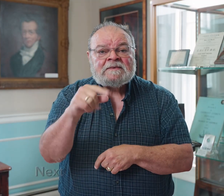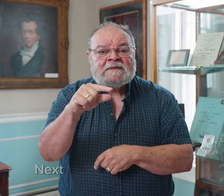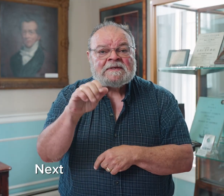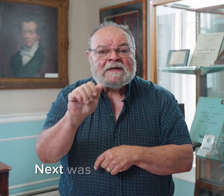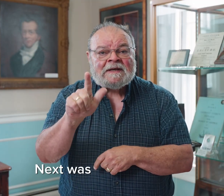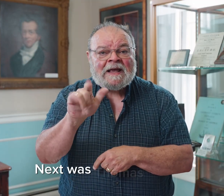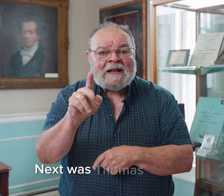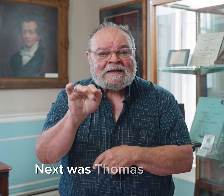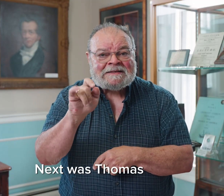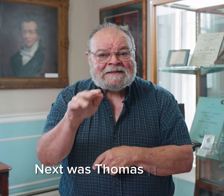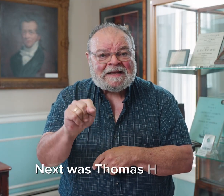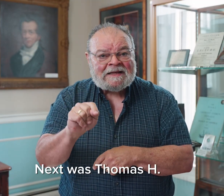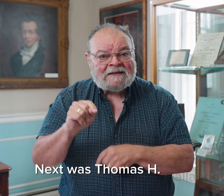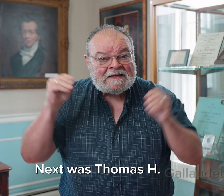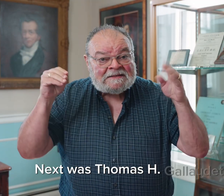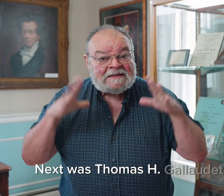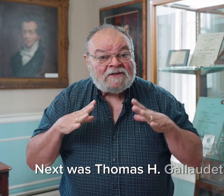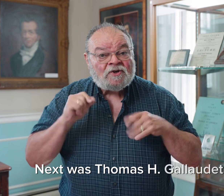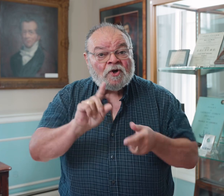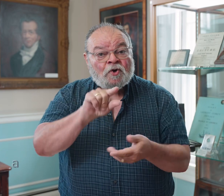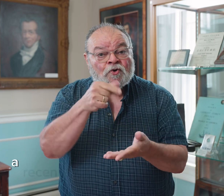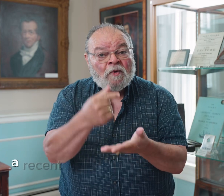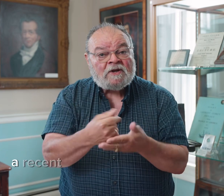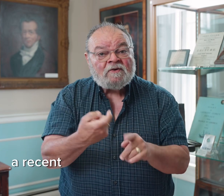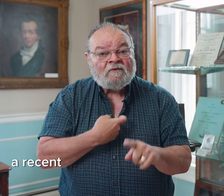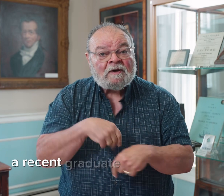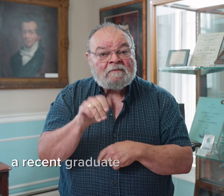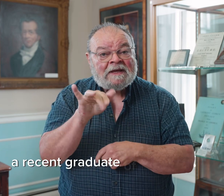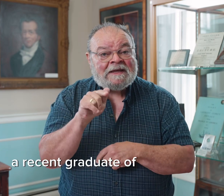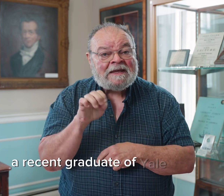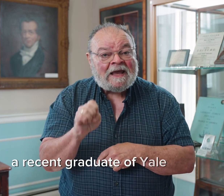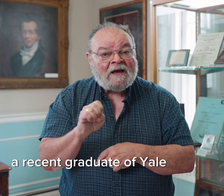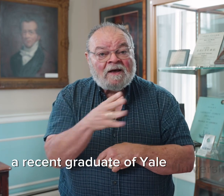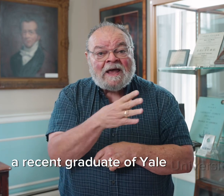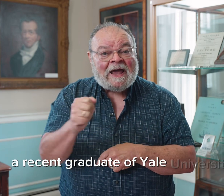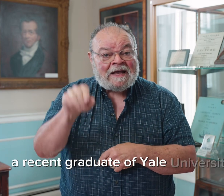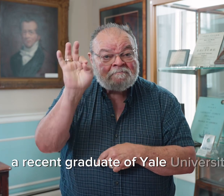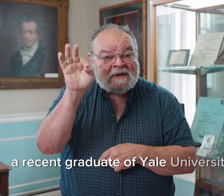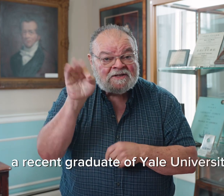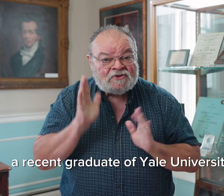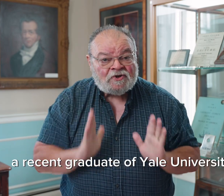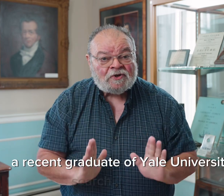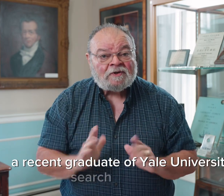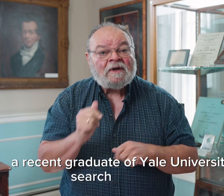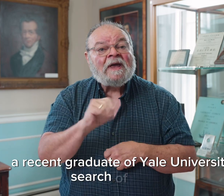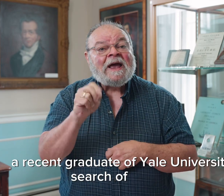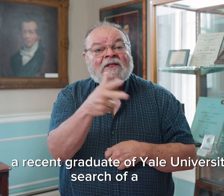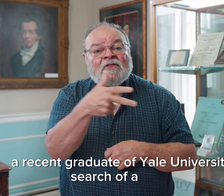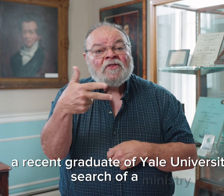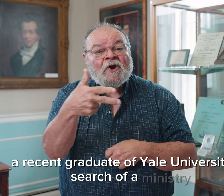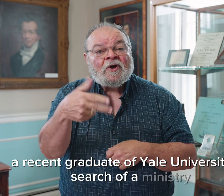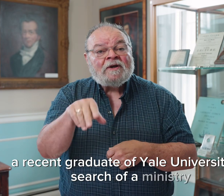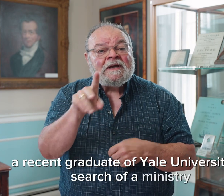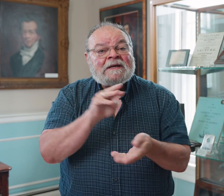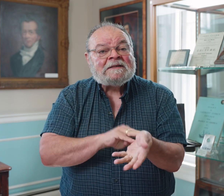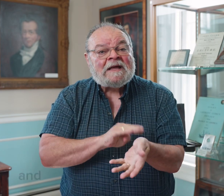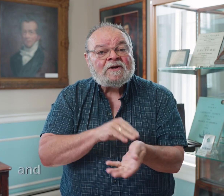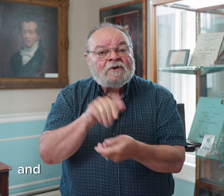Next was Thomas H. Gallaudet, a recent graduate of Yale University in search of a ministry. And